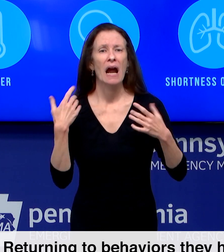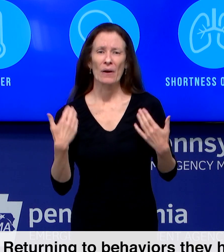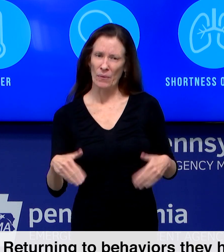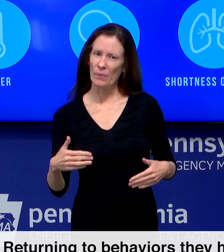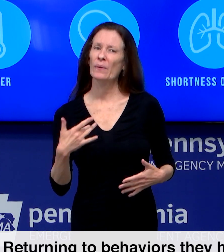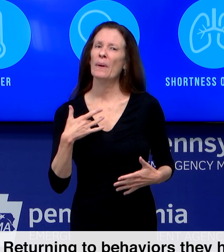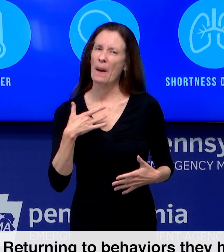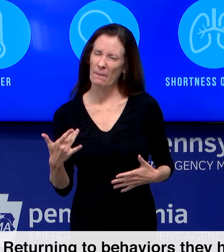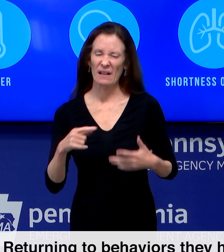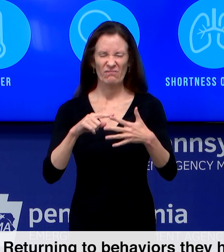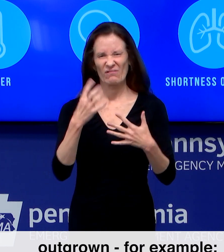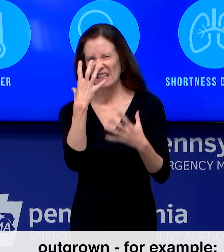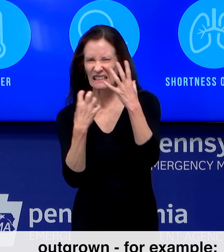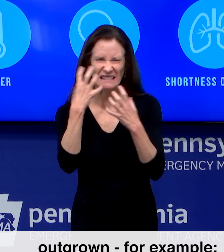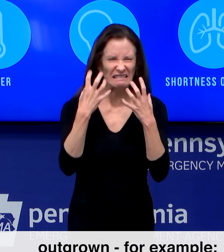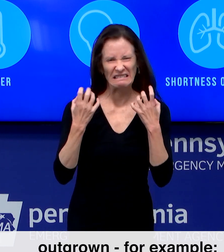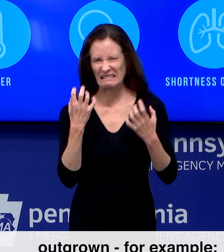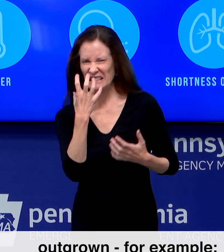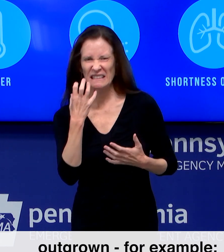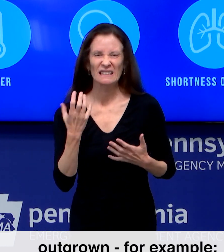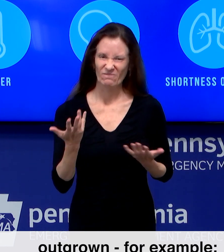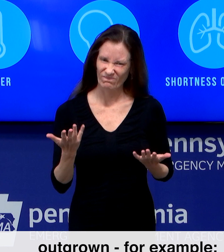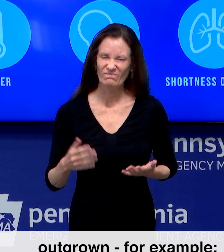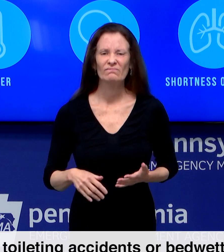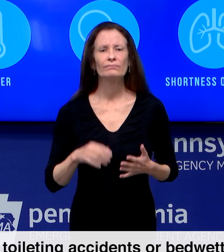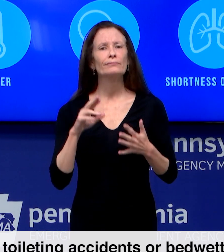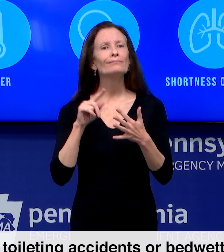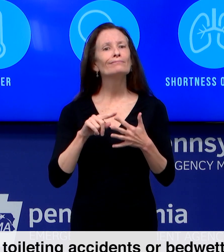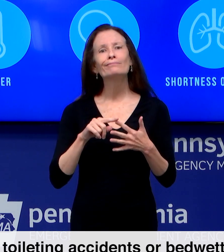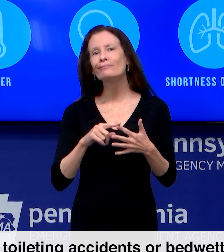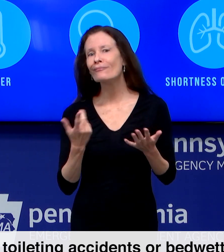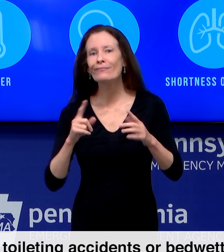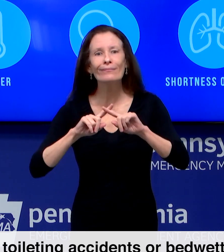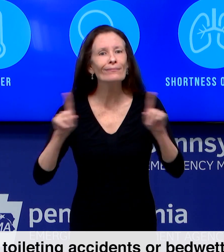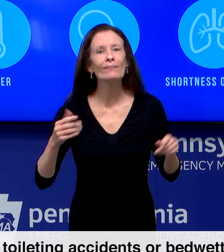returning to behaviors they have outgrown, for example, toileting accidents or bedwetting,